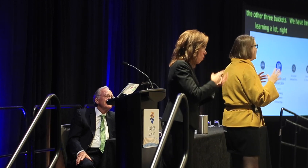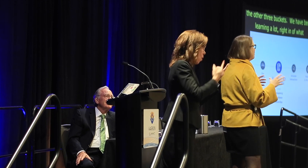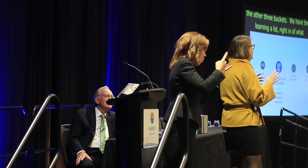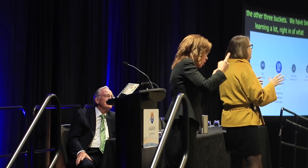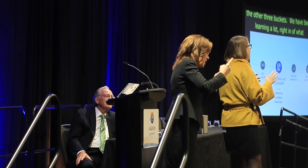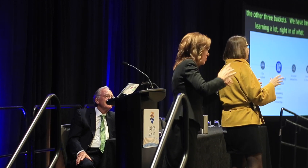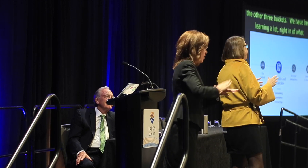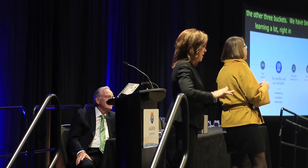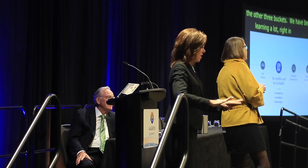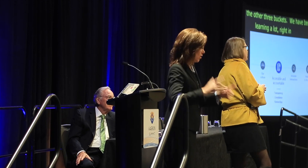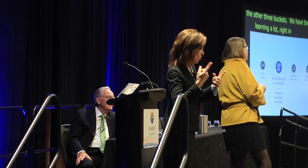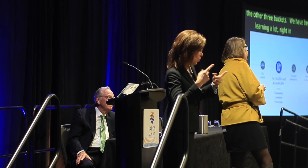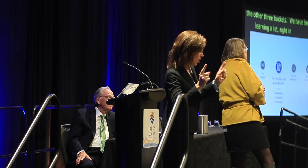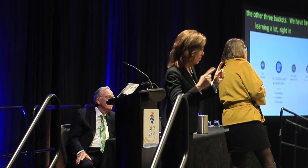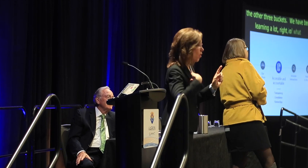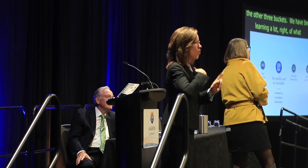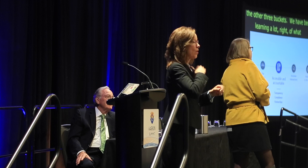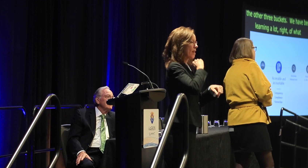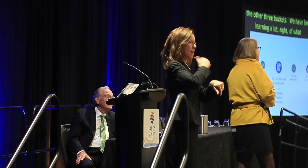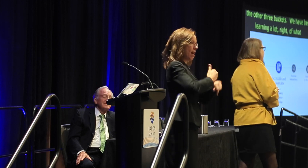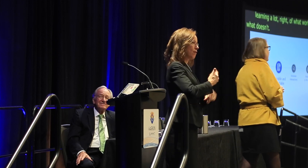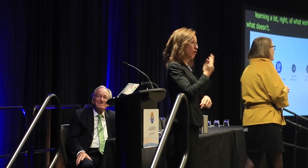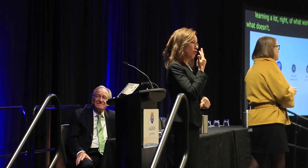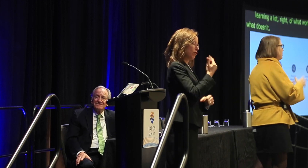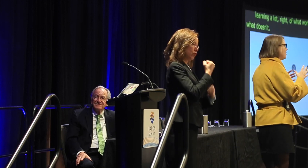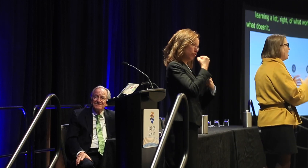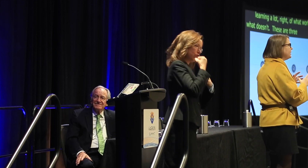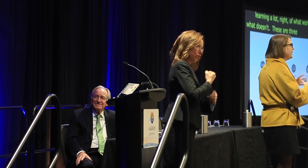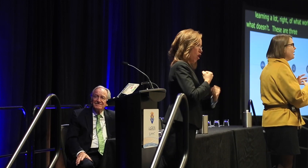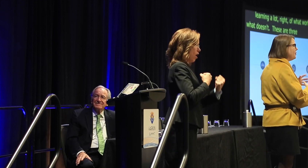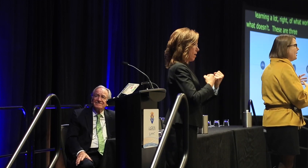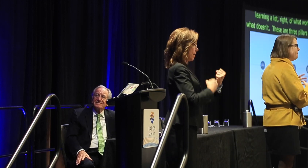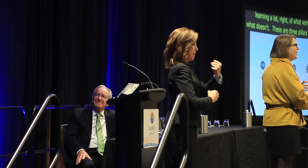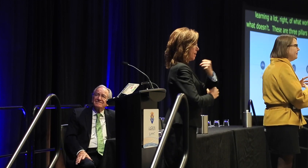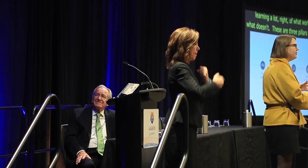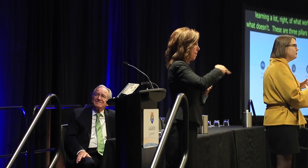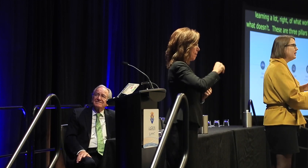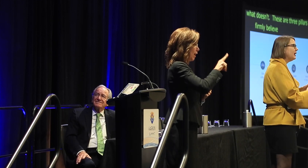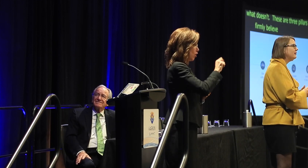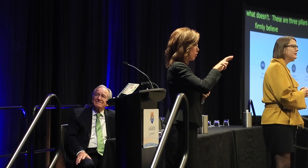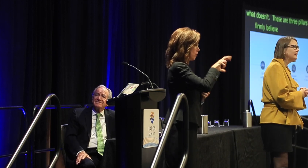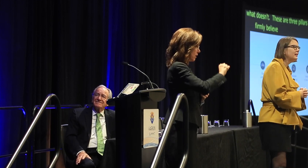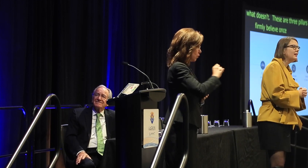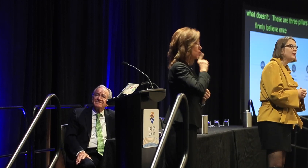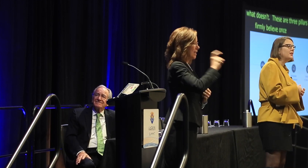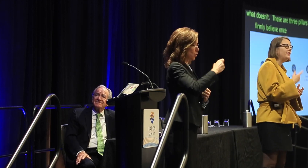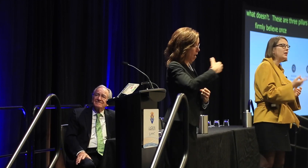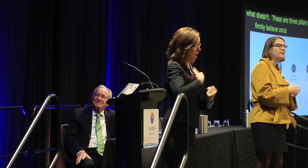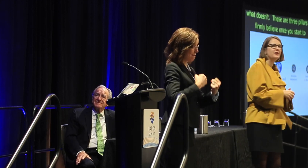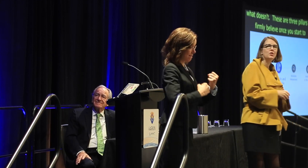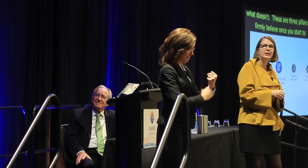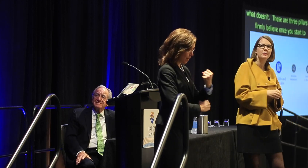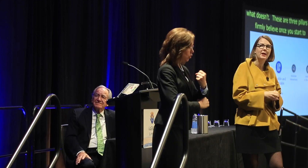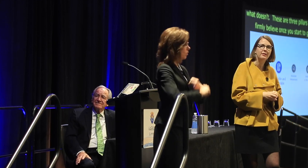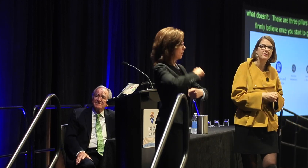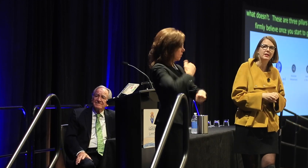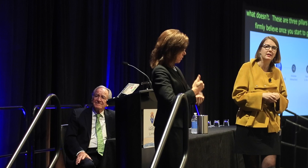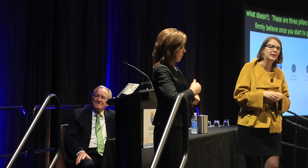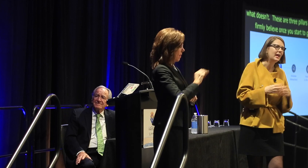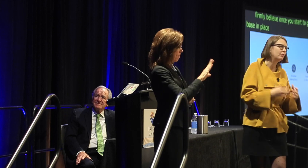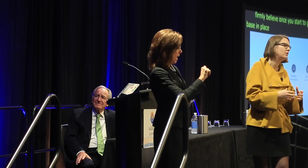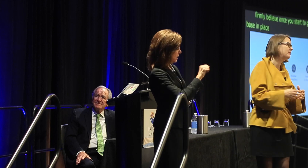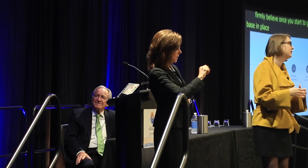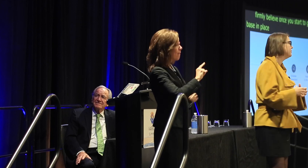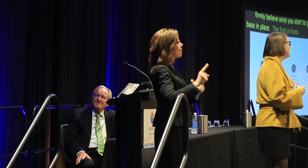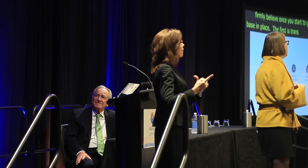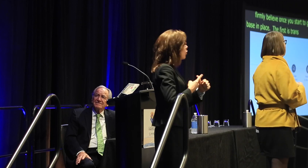But these are three pillars that we firmly believe once you start to get that base in place. The first is transparency